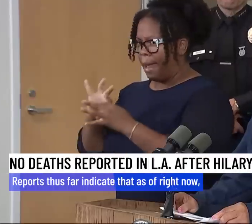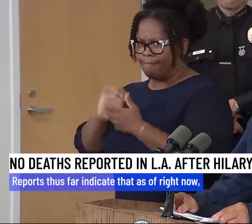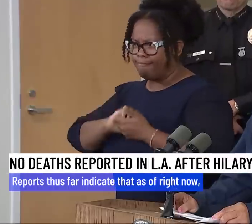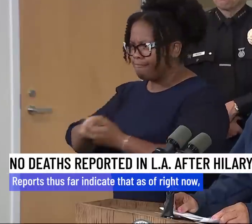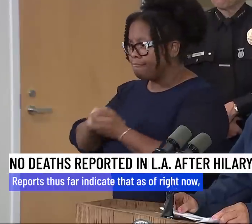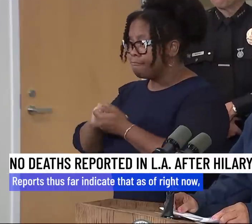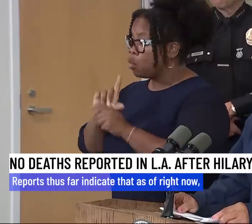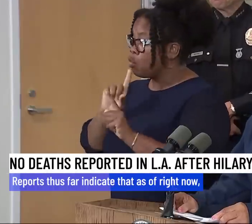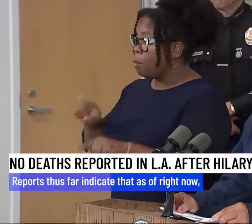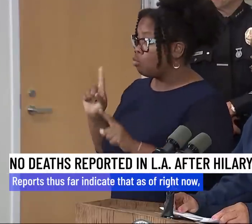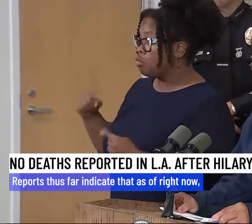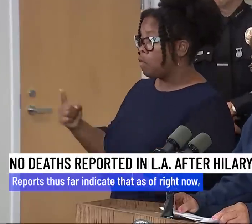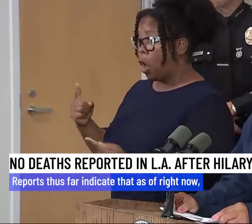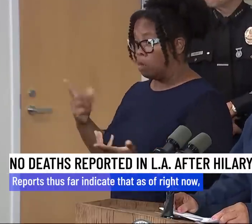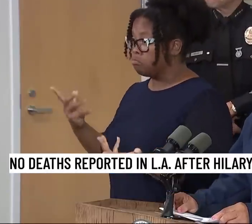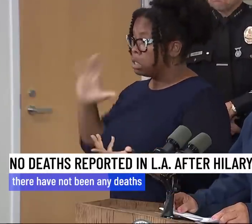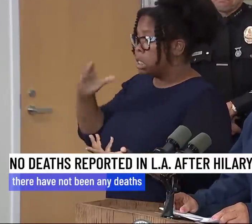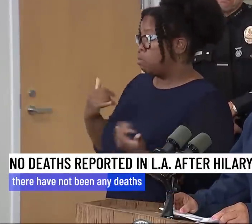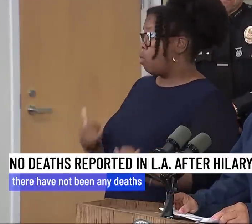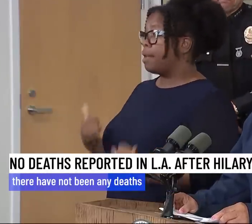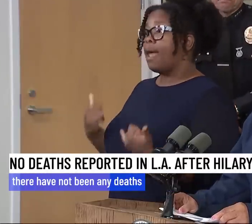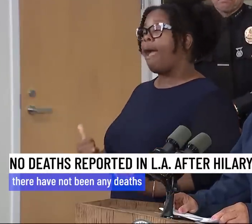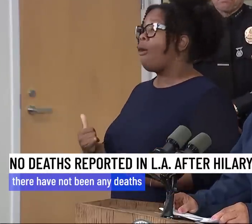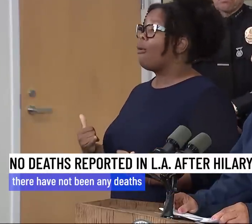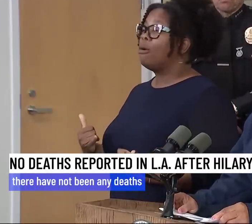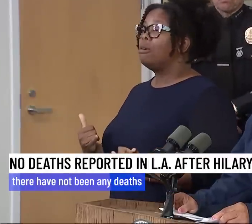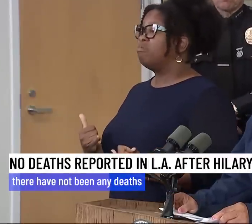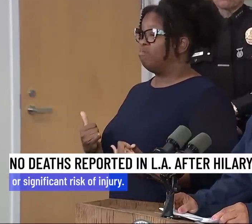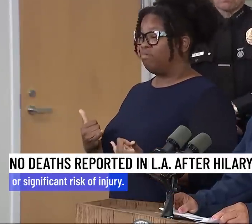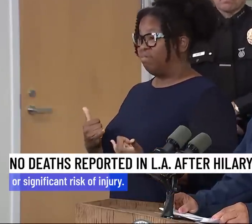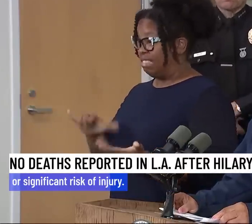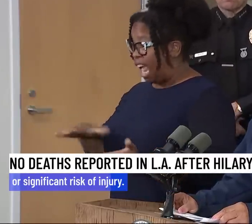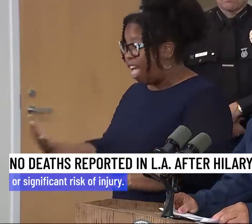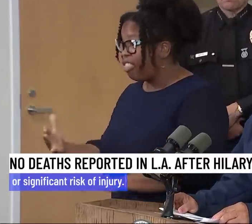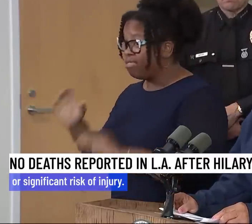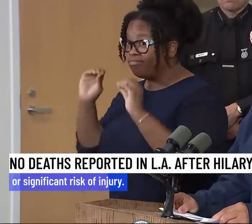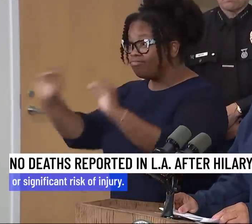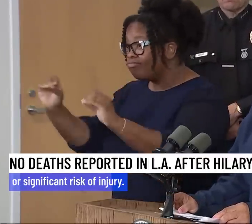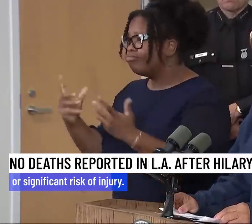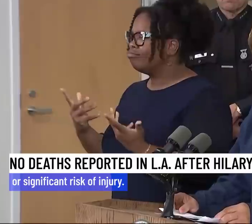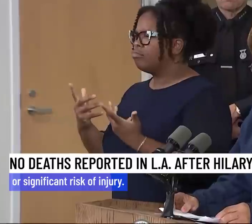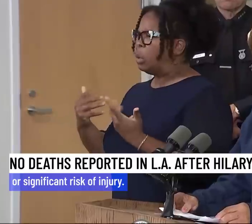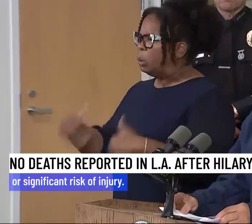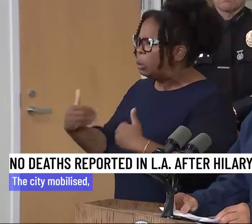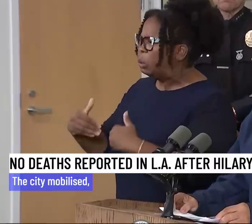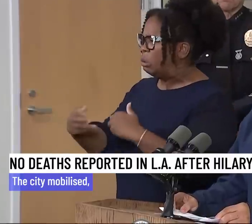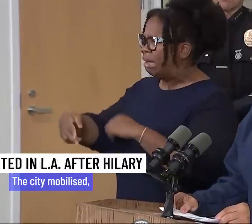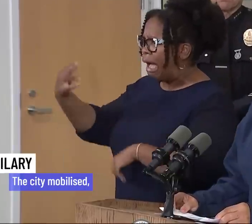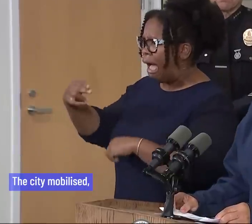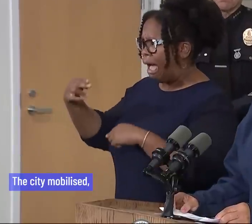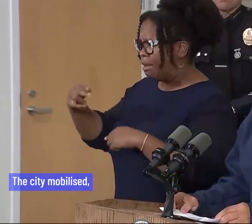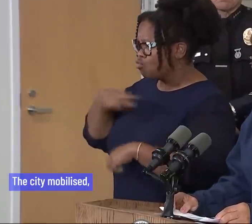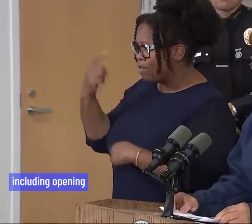Reports thus far indicate that as of right now, there have not been any deaths or significant risk of injury. The